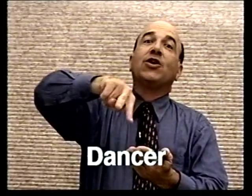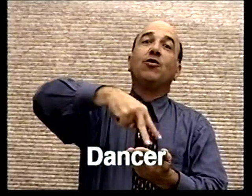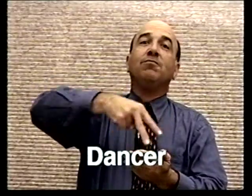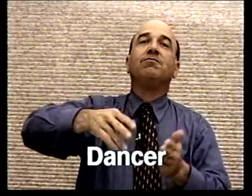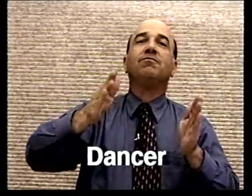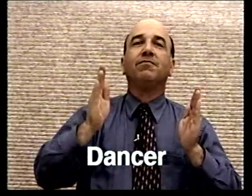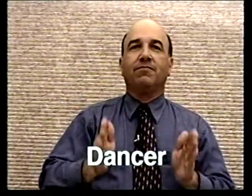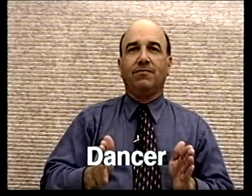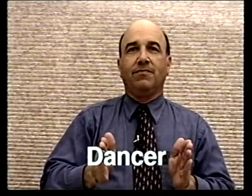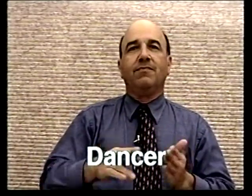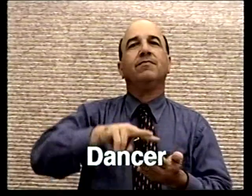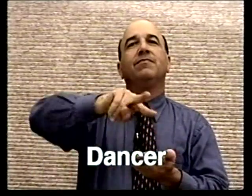Dancer.